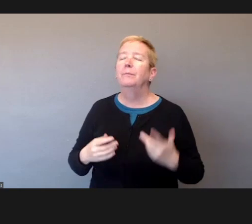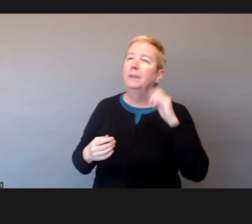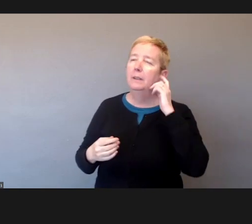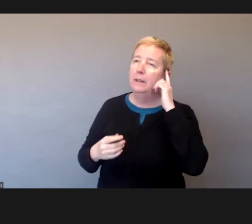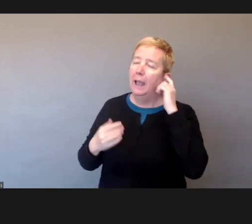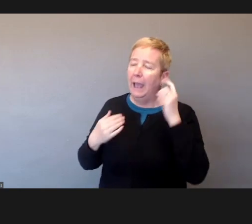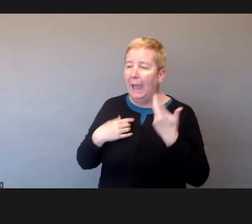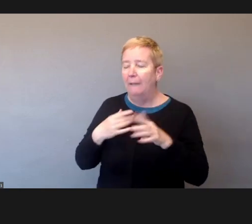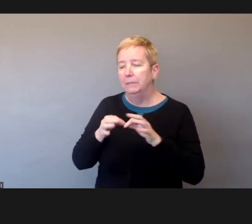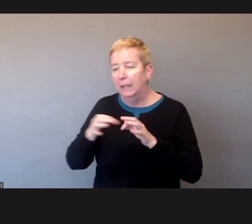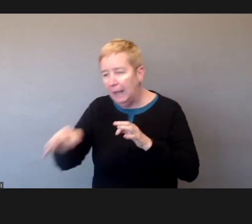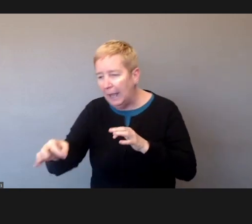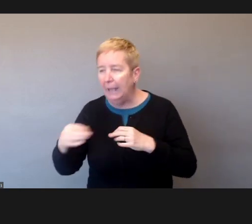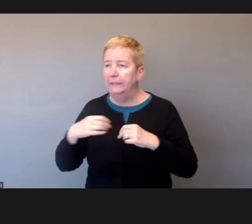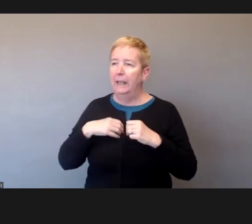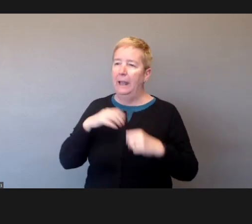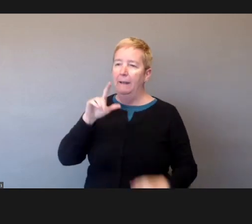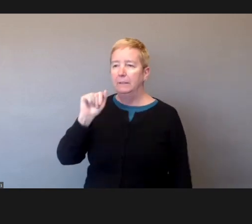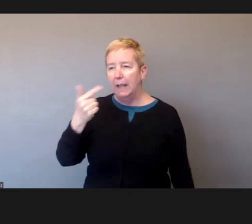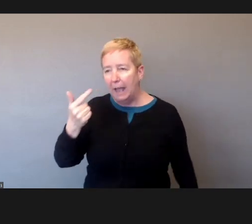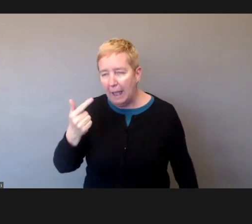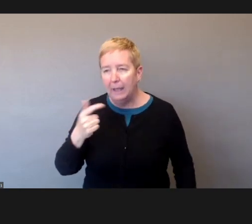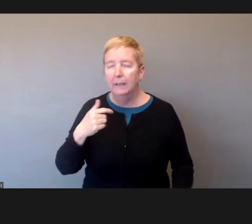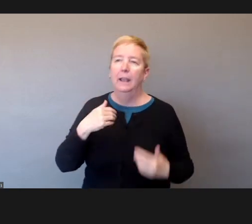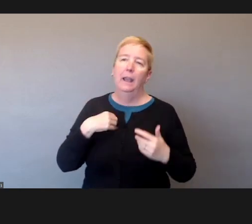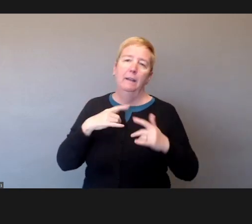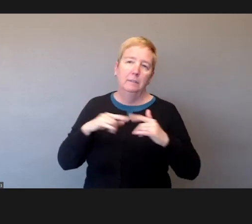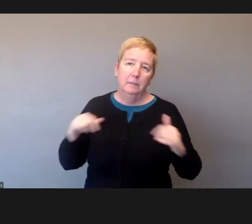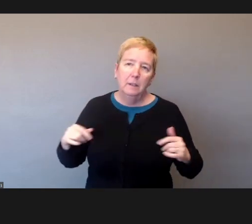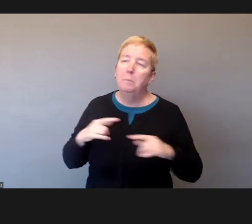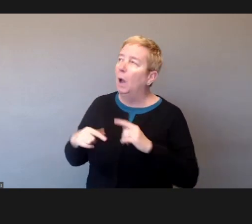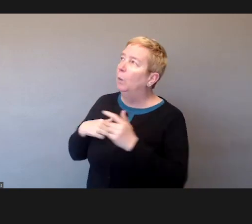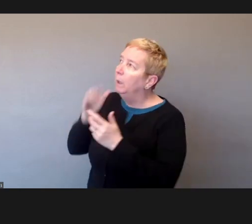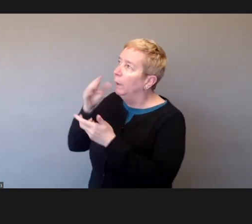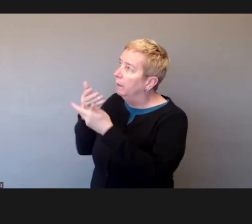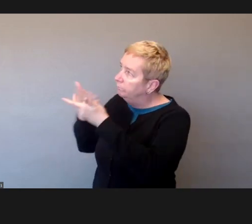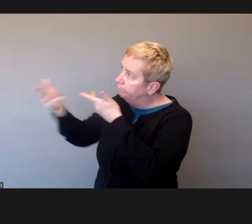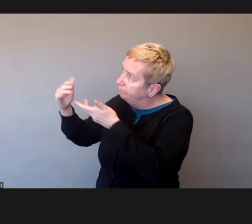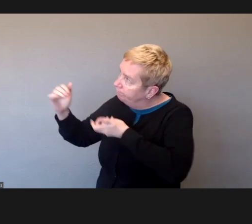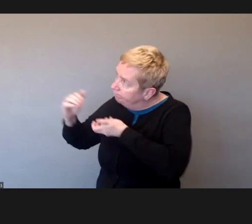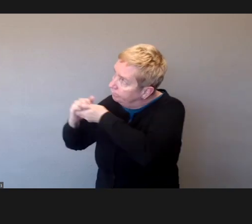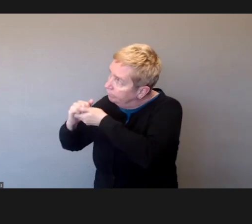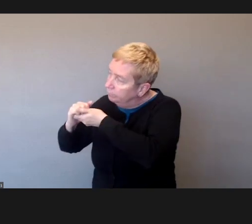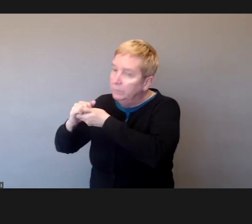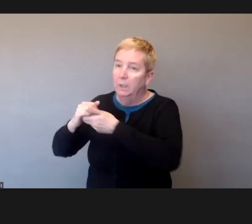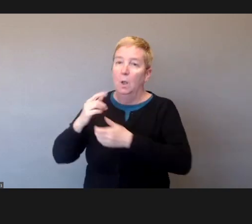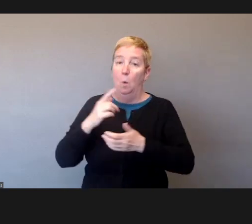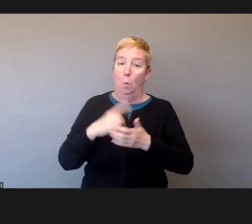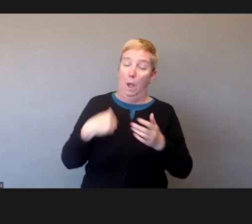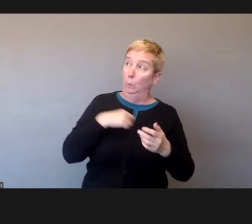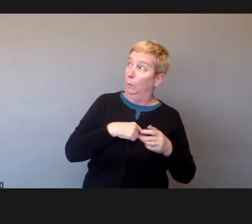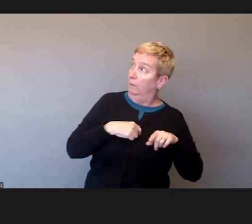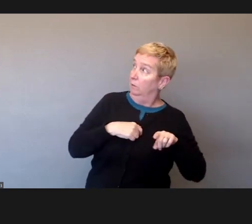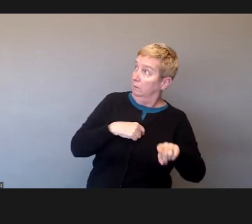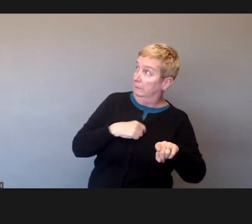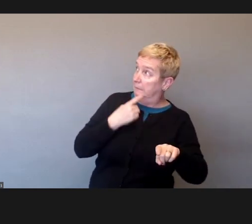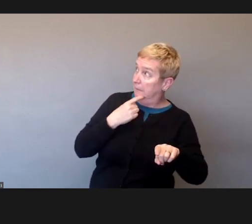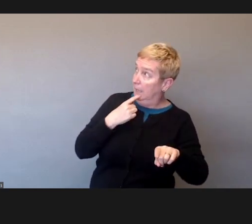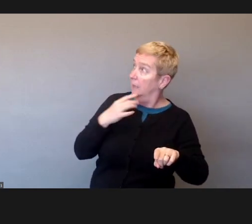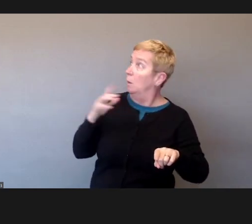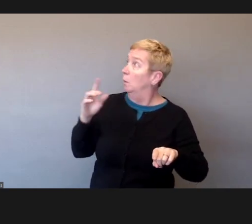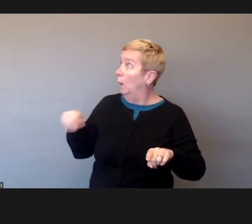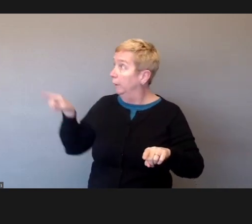lags in the data and all. And I think we're going to be working with them to make sure what we're seeing is the same thing as what they're seeing.